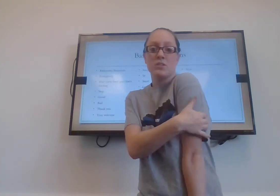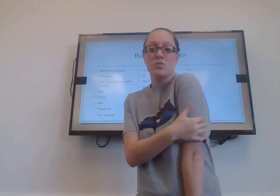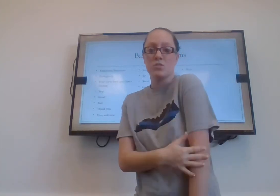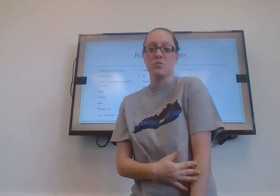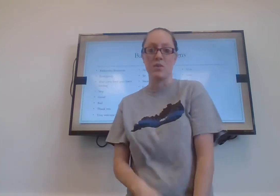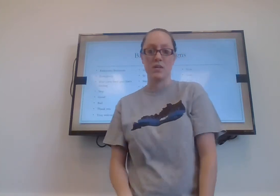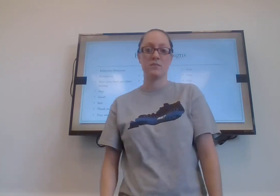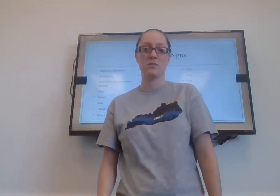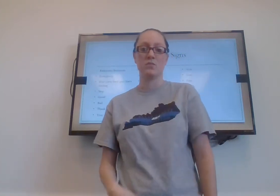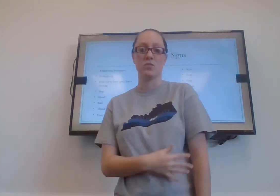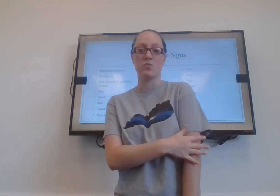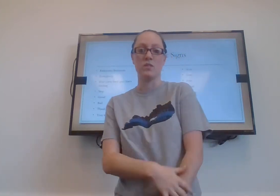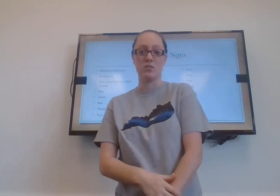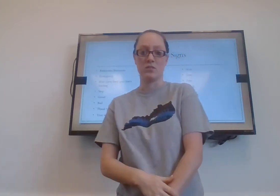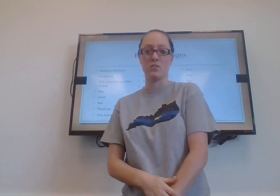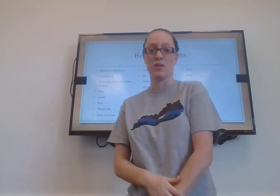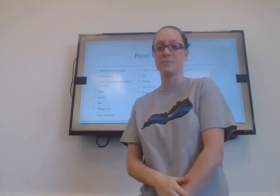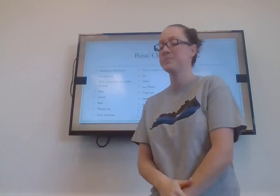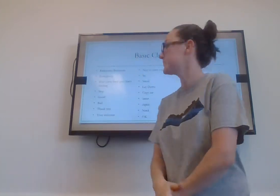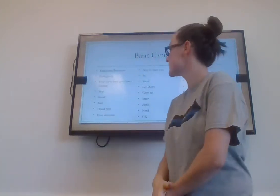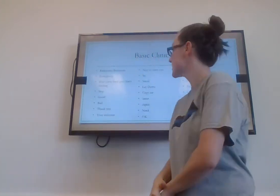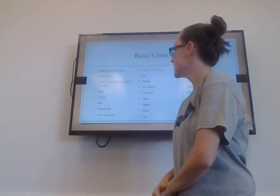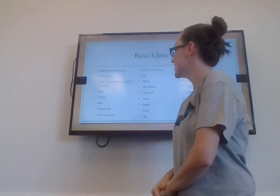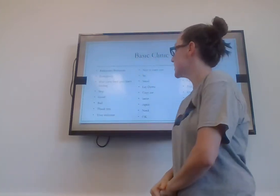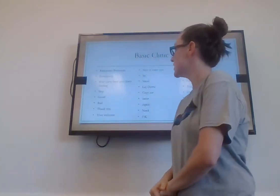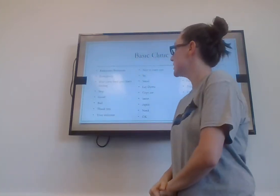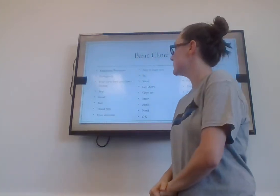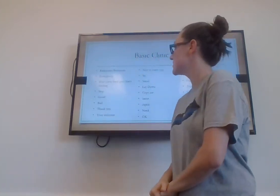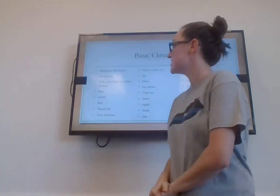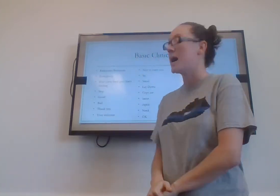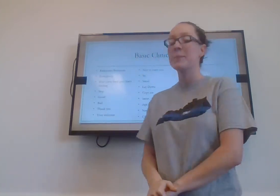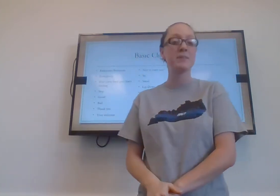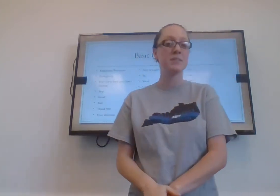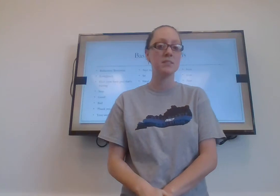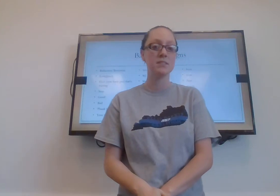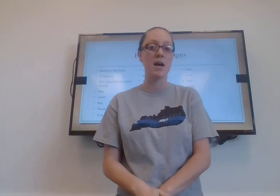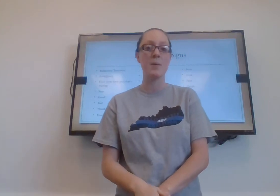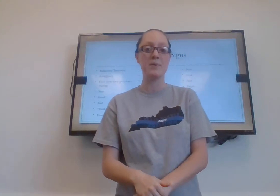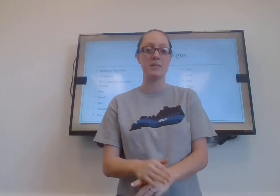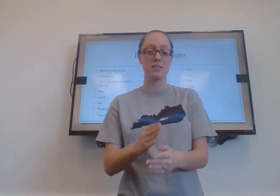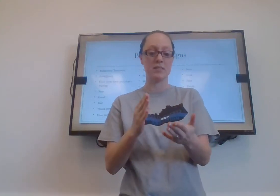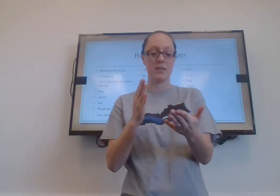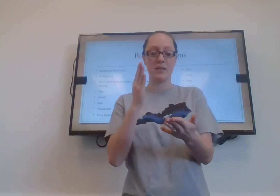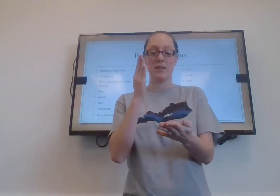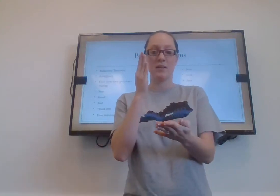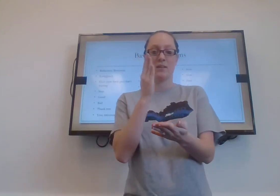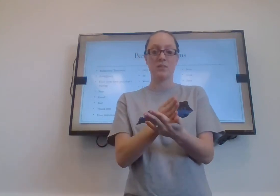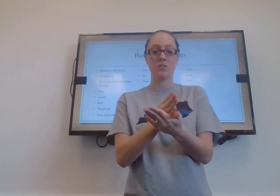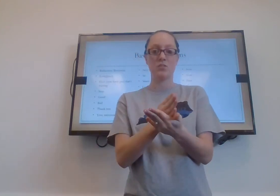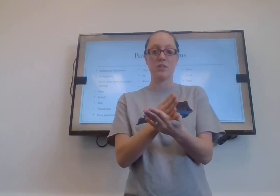to a certain region, okay? Stop. Stop is straight